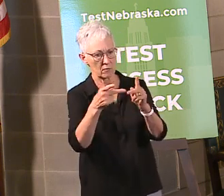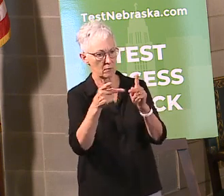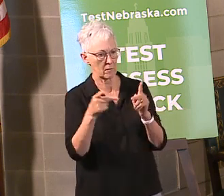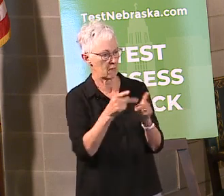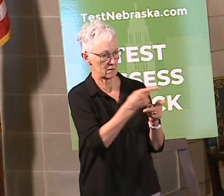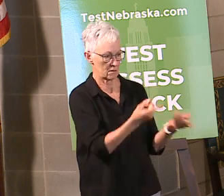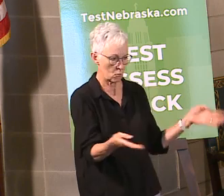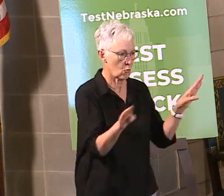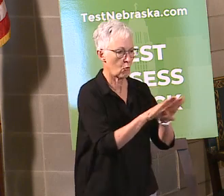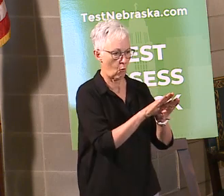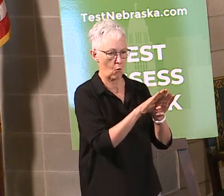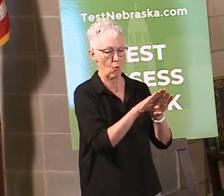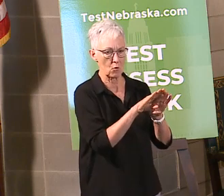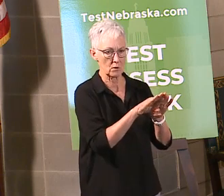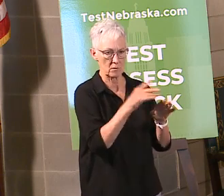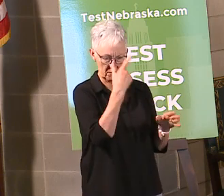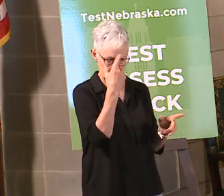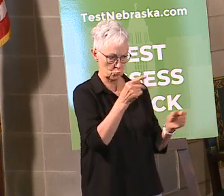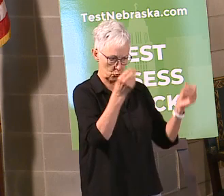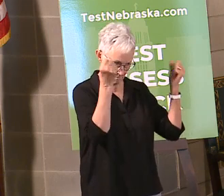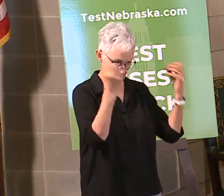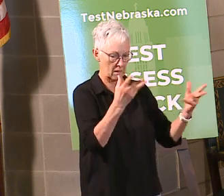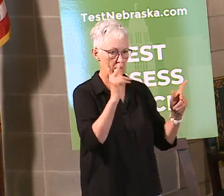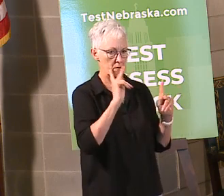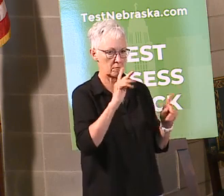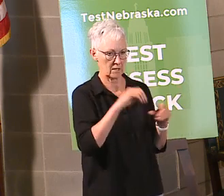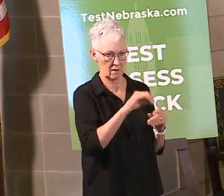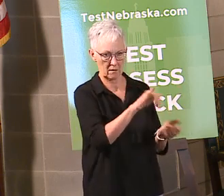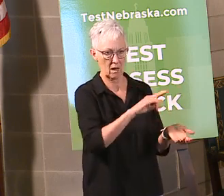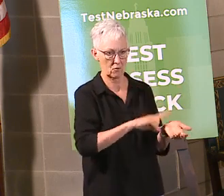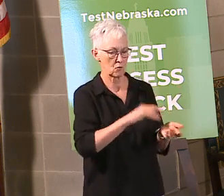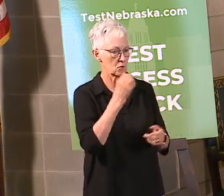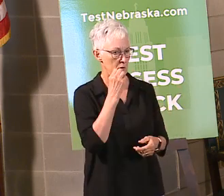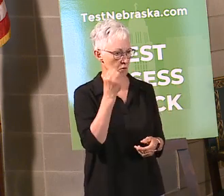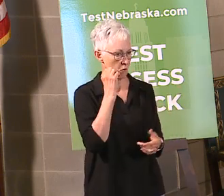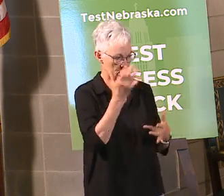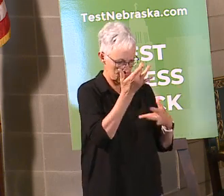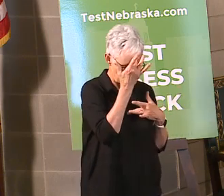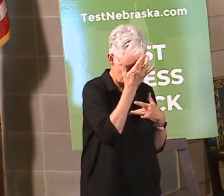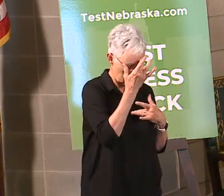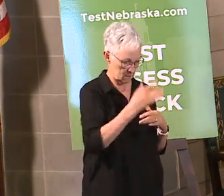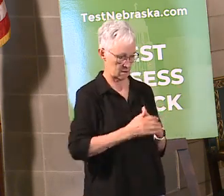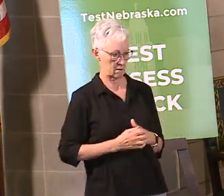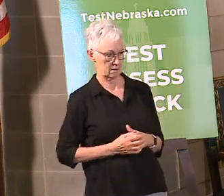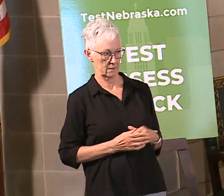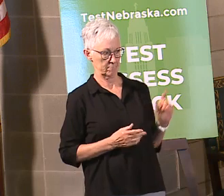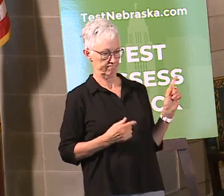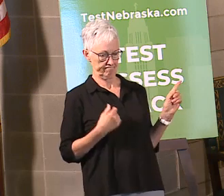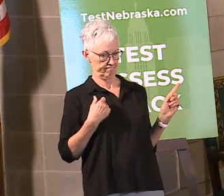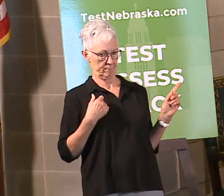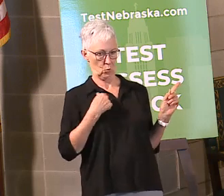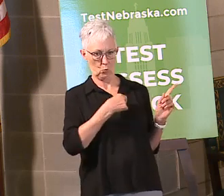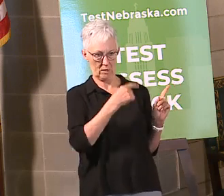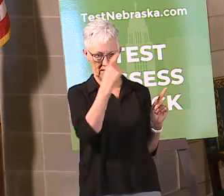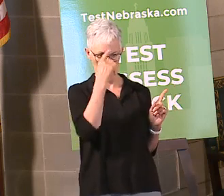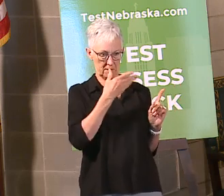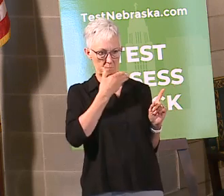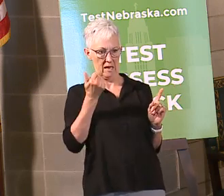the residents, on a whole, what is best for the residents to stay there, and again,